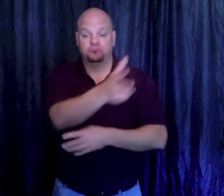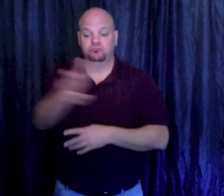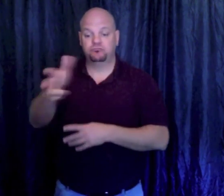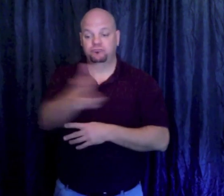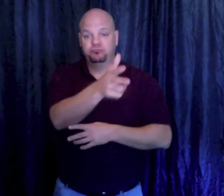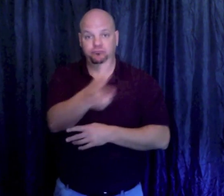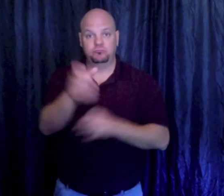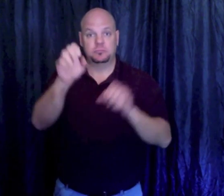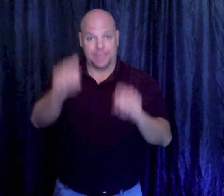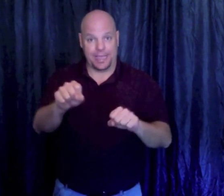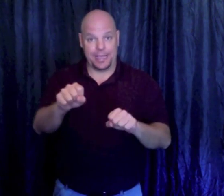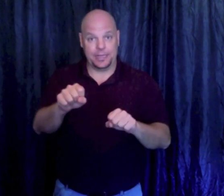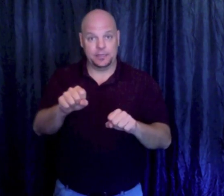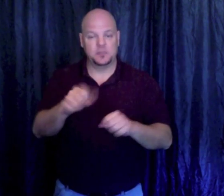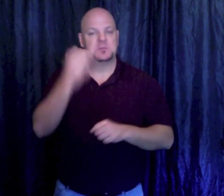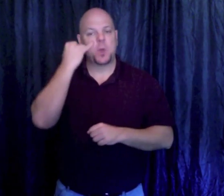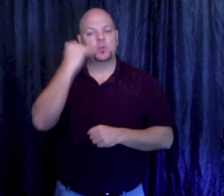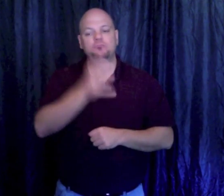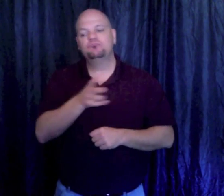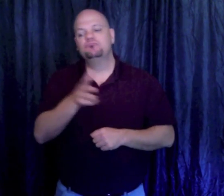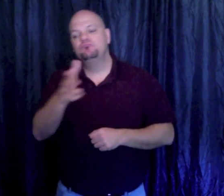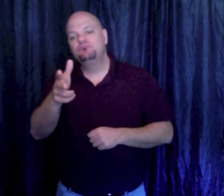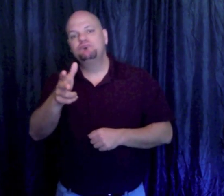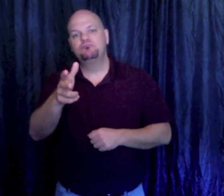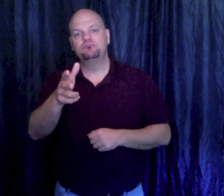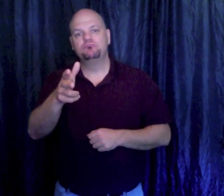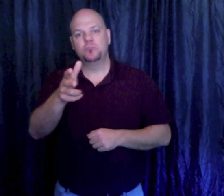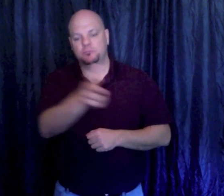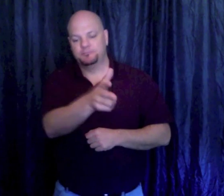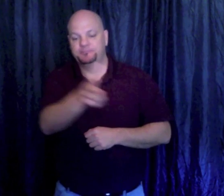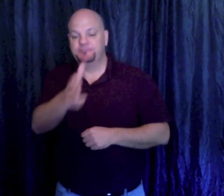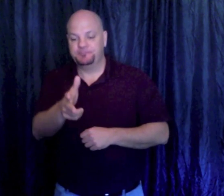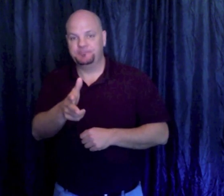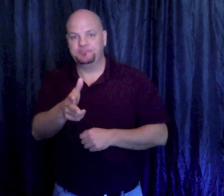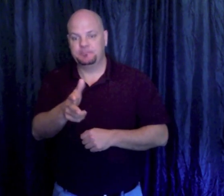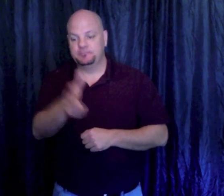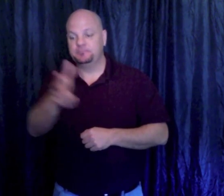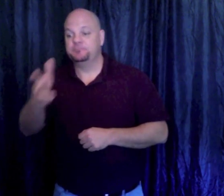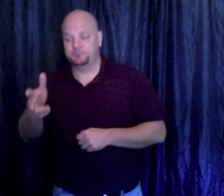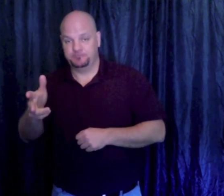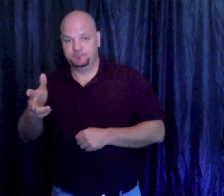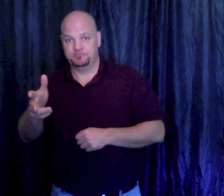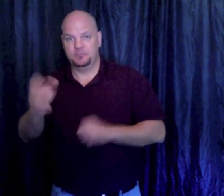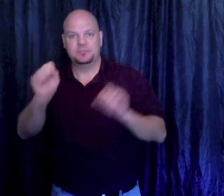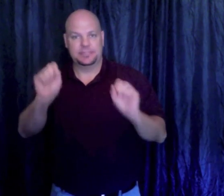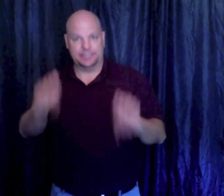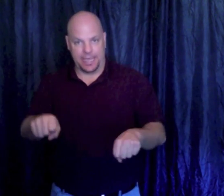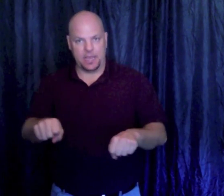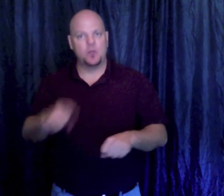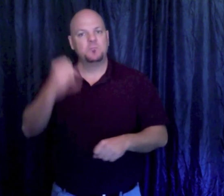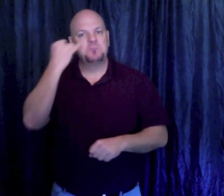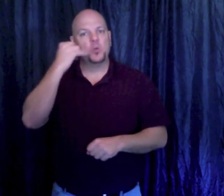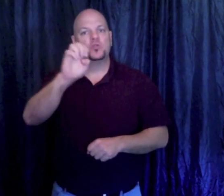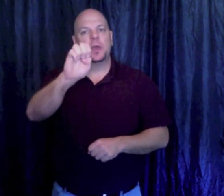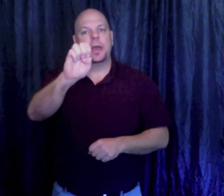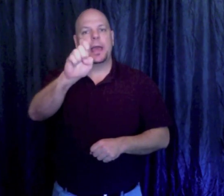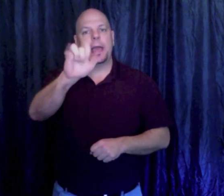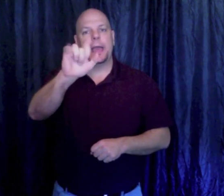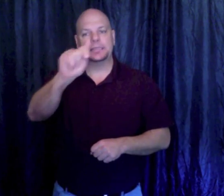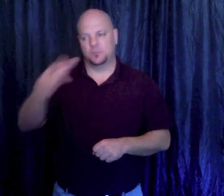if you're going, say, heading east, and you change from the left lane to the center lane to the exit lane, then you can go across. So dotted lines, you can